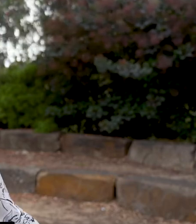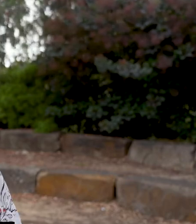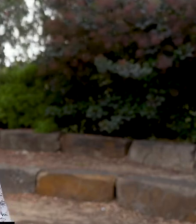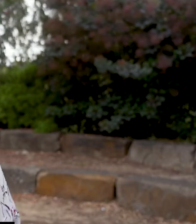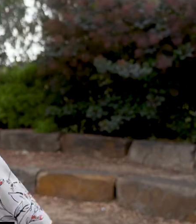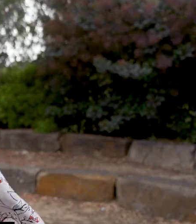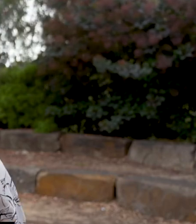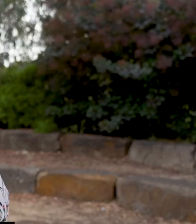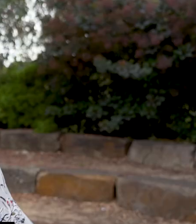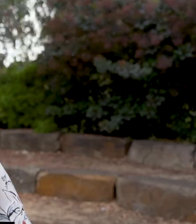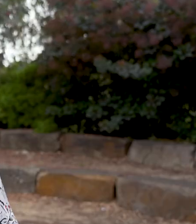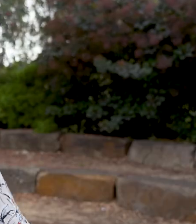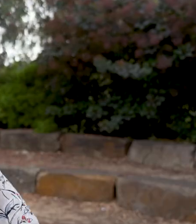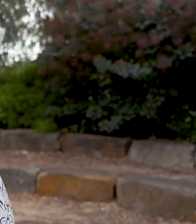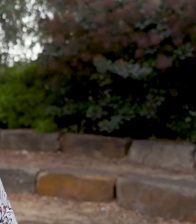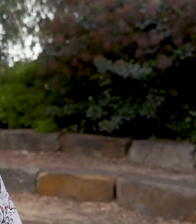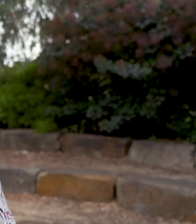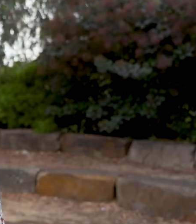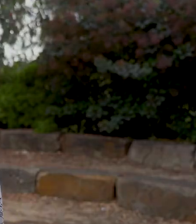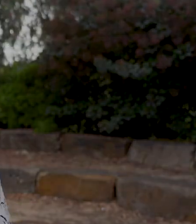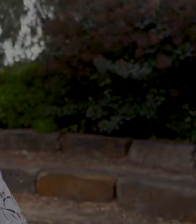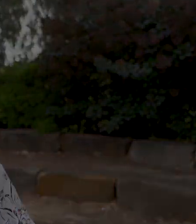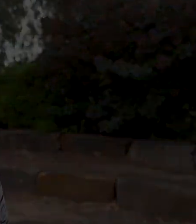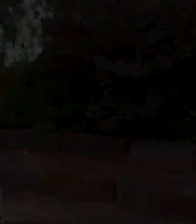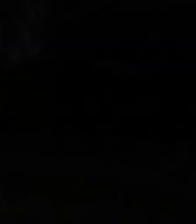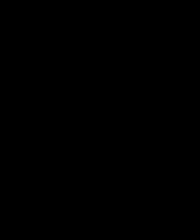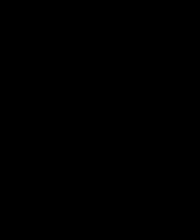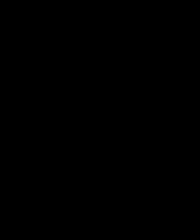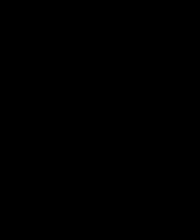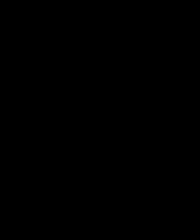inevitable learning that will come along the way. Thank you.